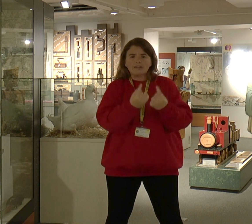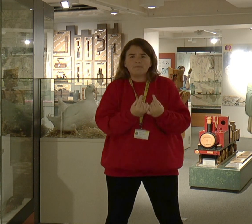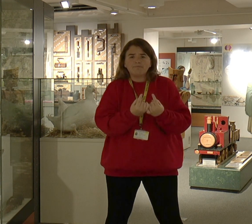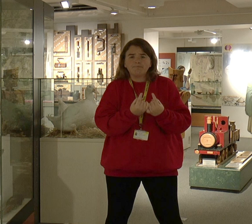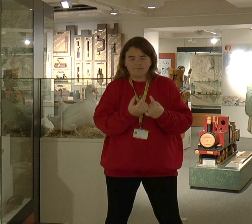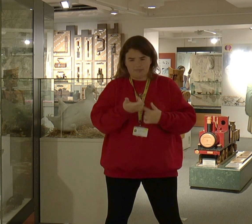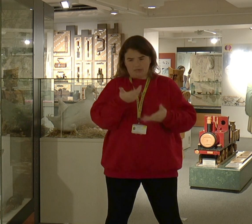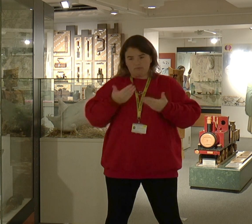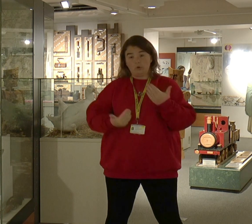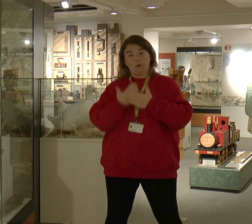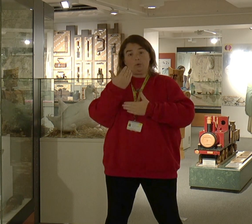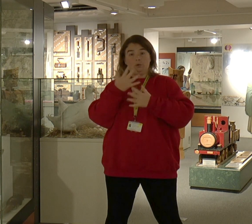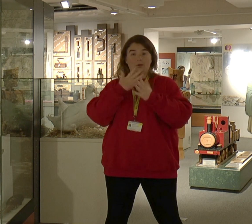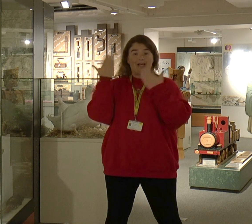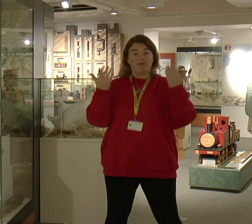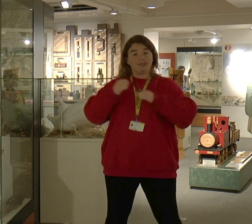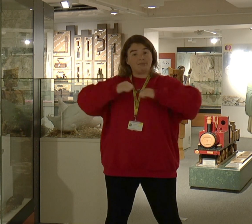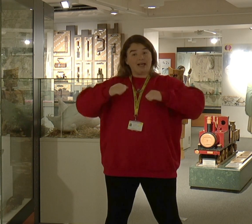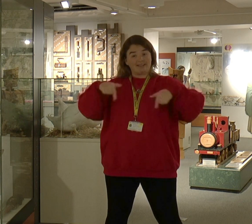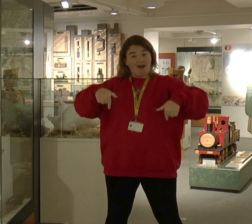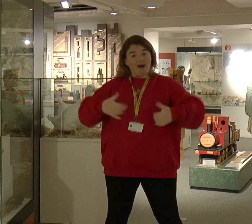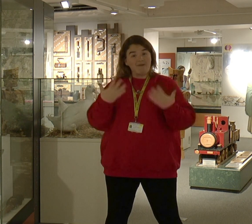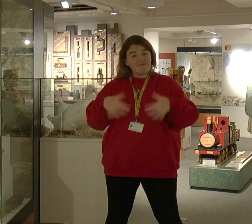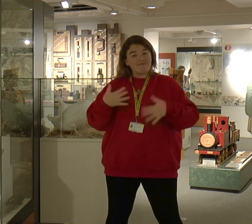community. And it will be in our new gallery space here.